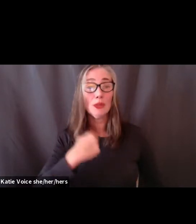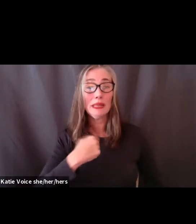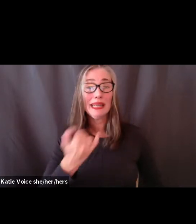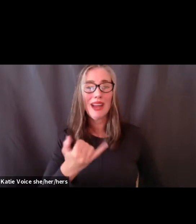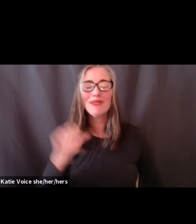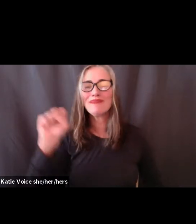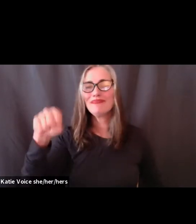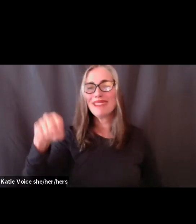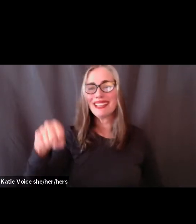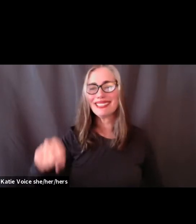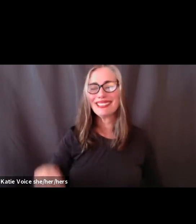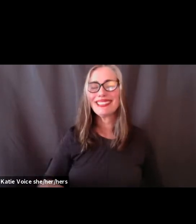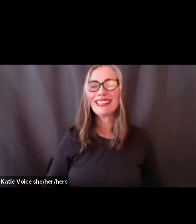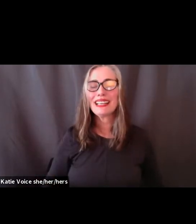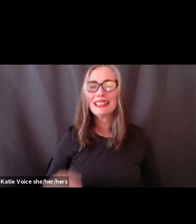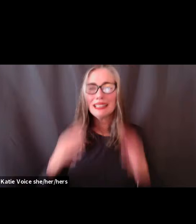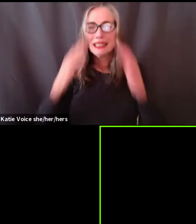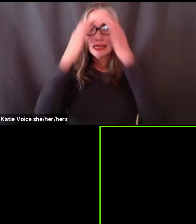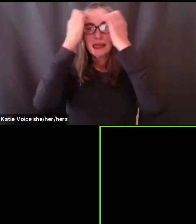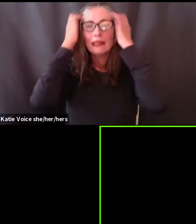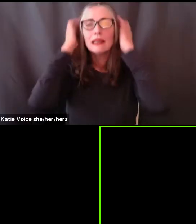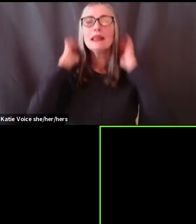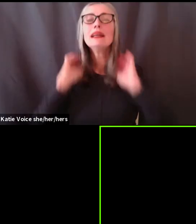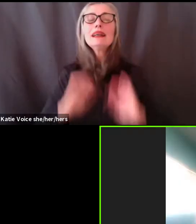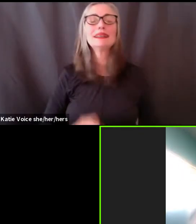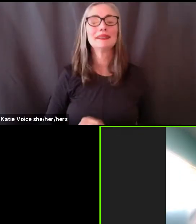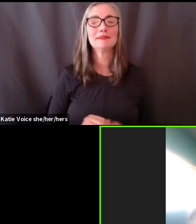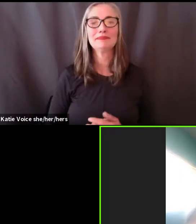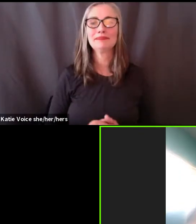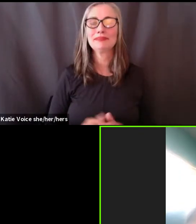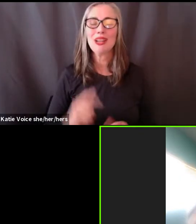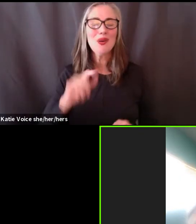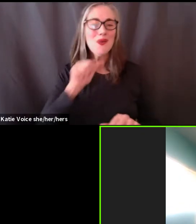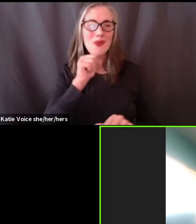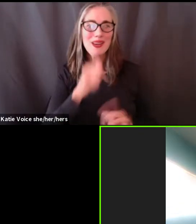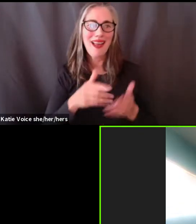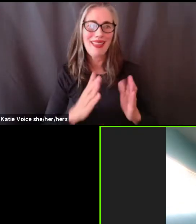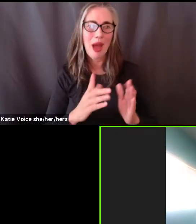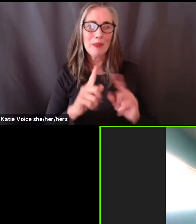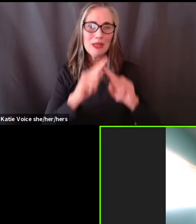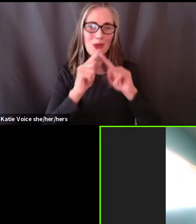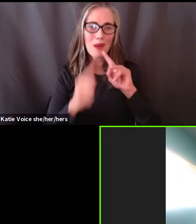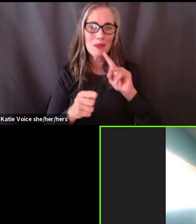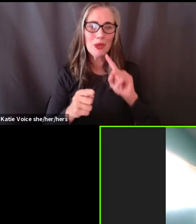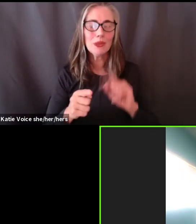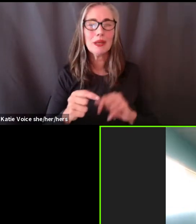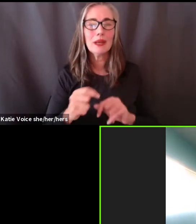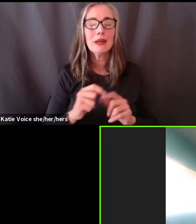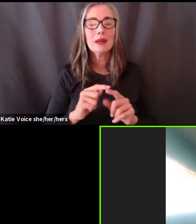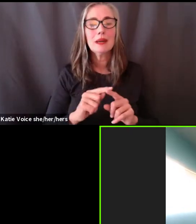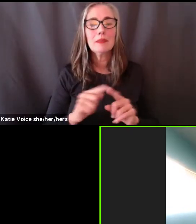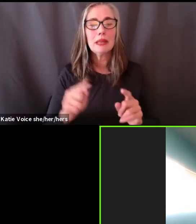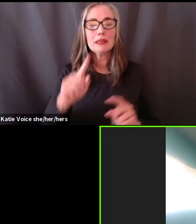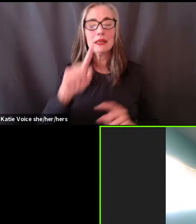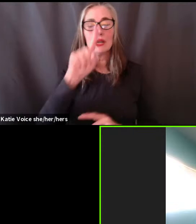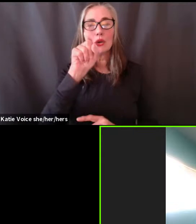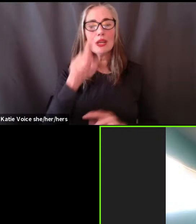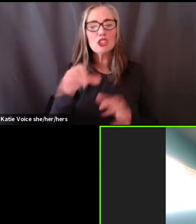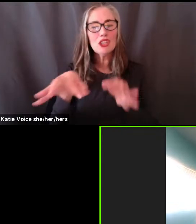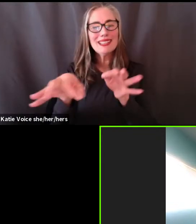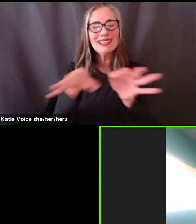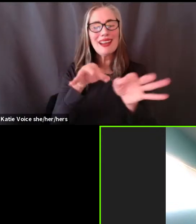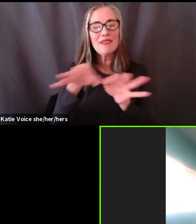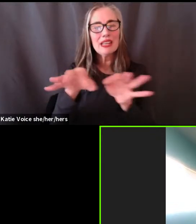I don't know why it wouldn't let me unmute. My question is clarifying the definition